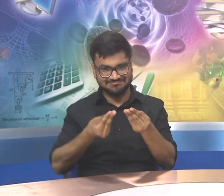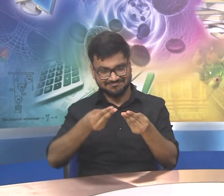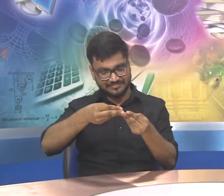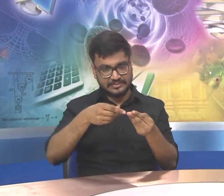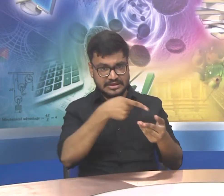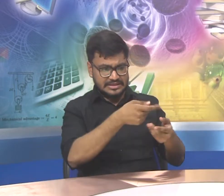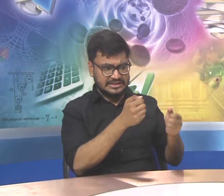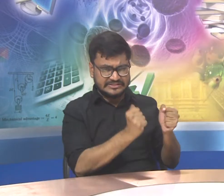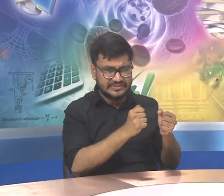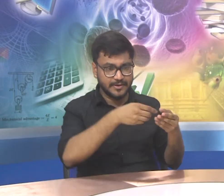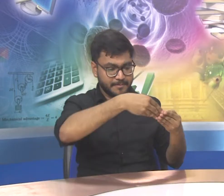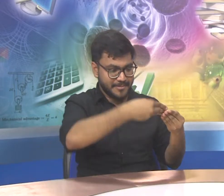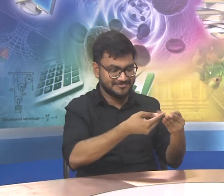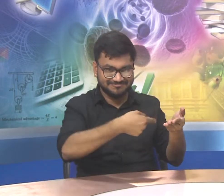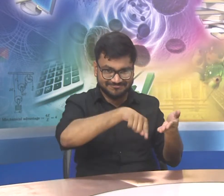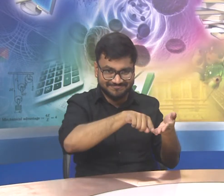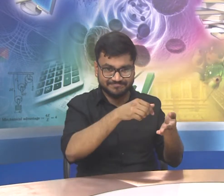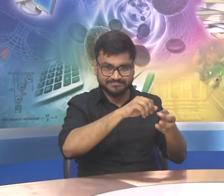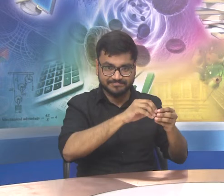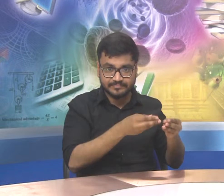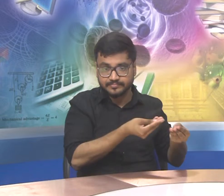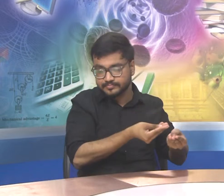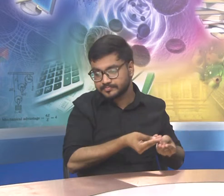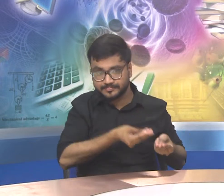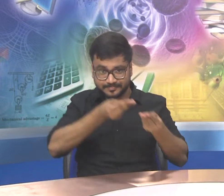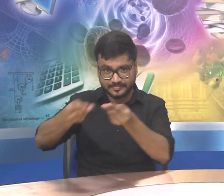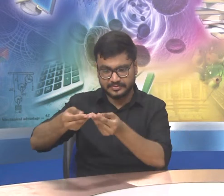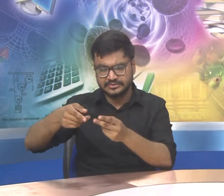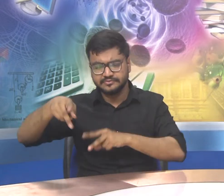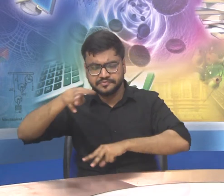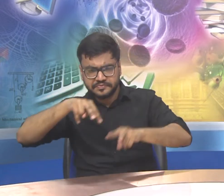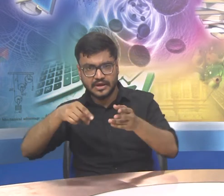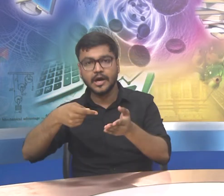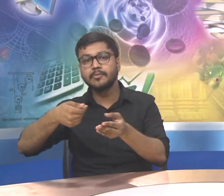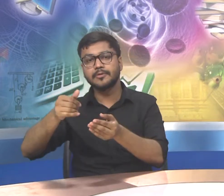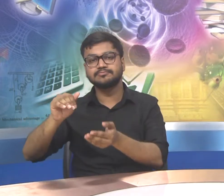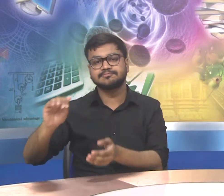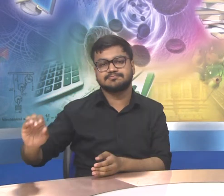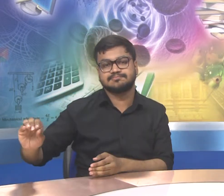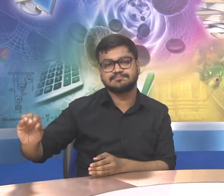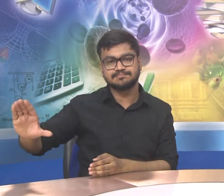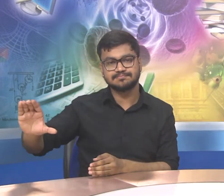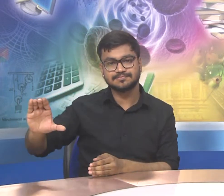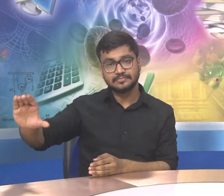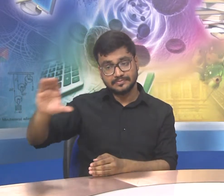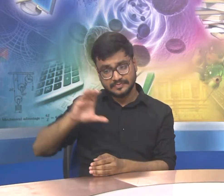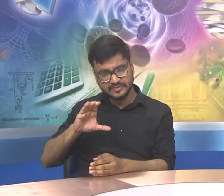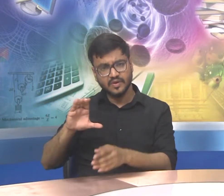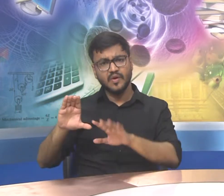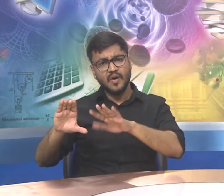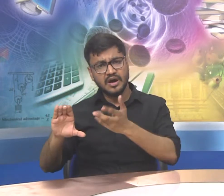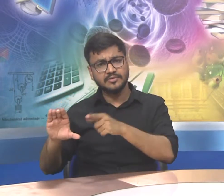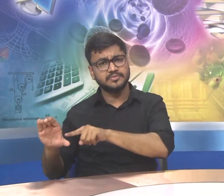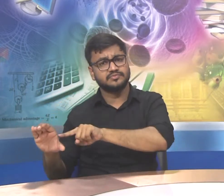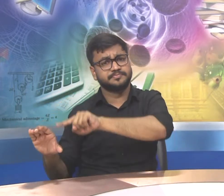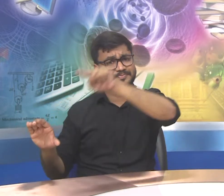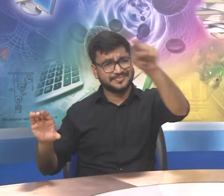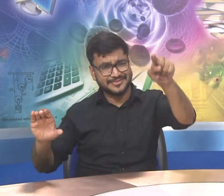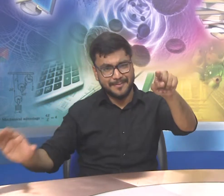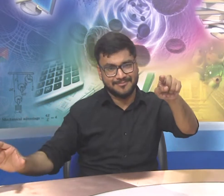And the party gets the funds without waiting for the date of maturity of the bills.